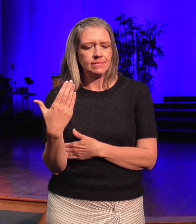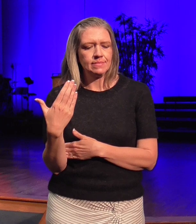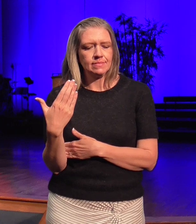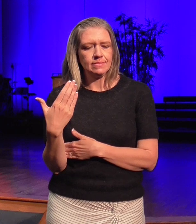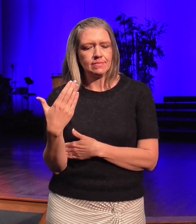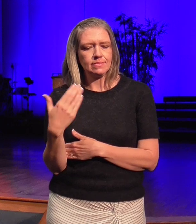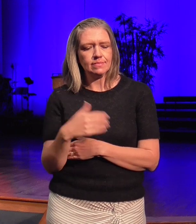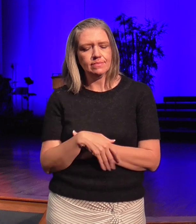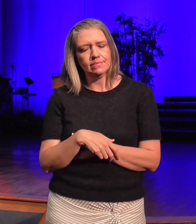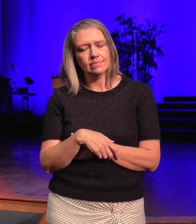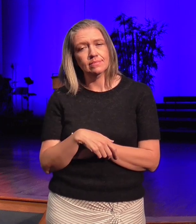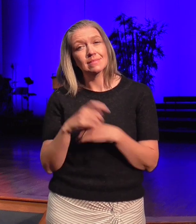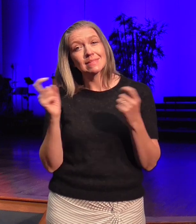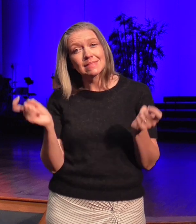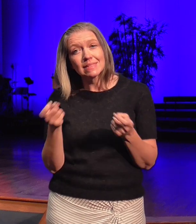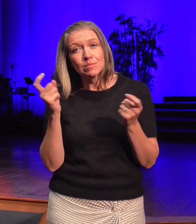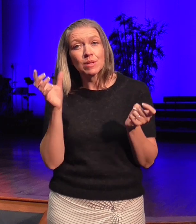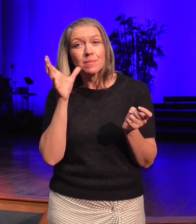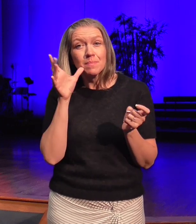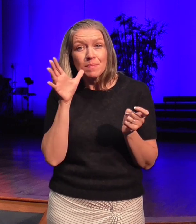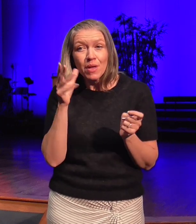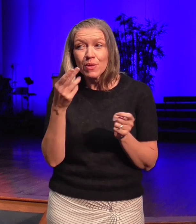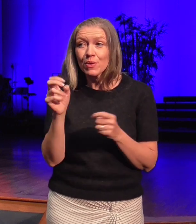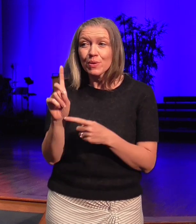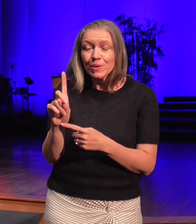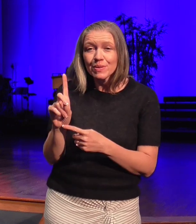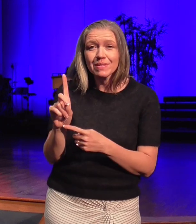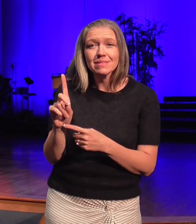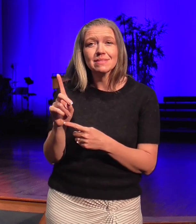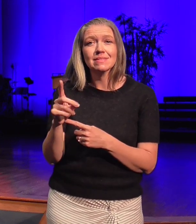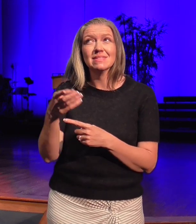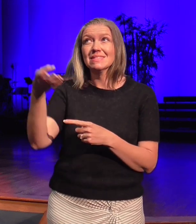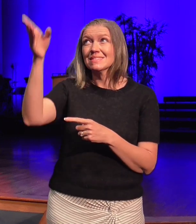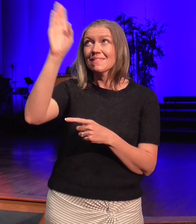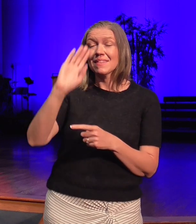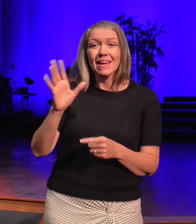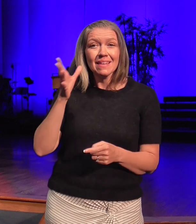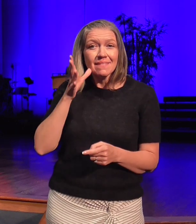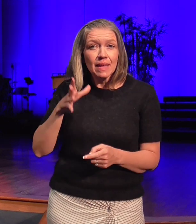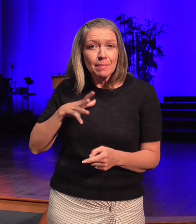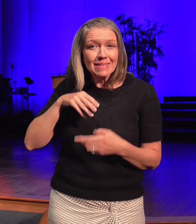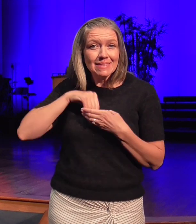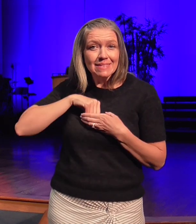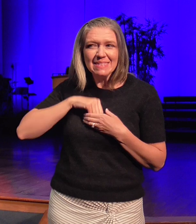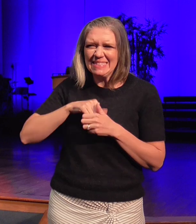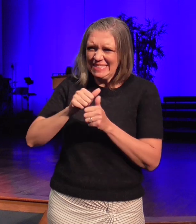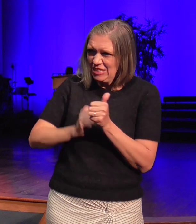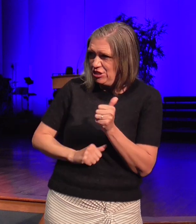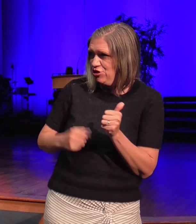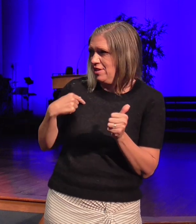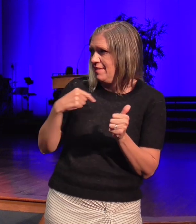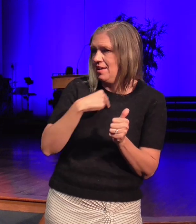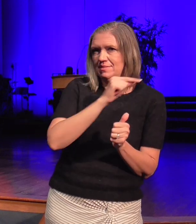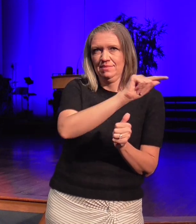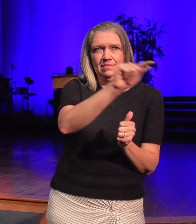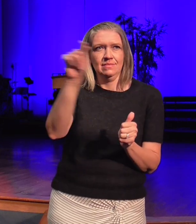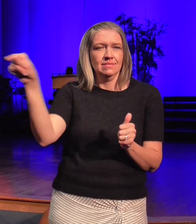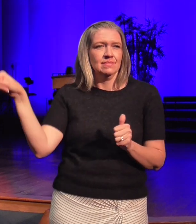Celebrating motherhood, celebrating that divine feminine that resides within each and every one of